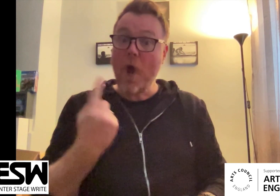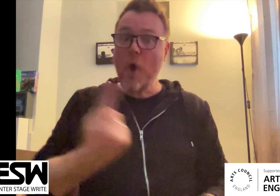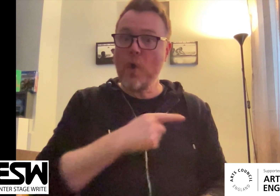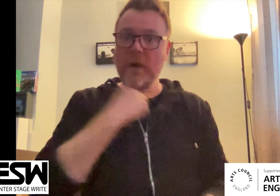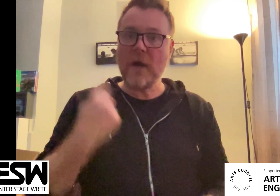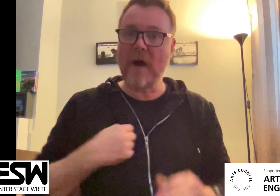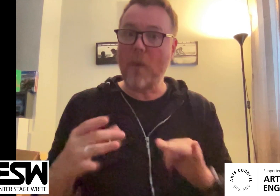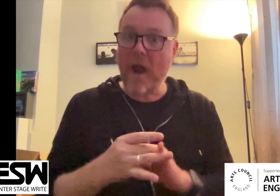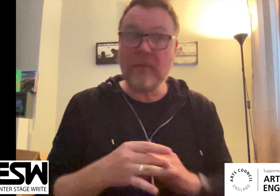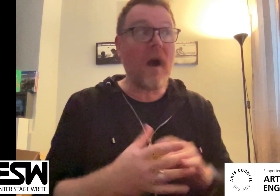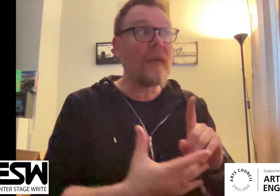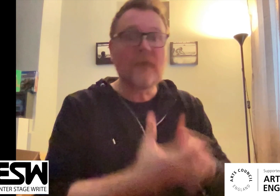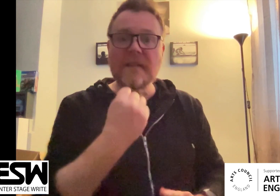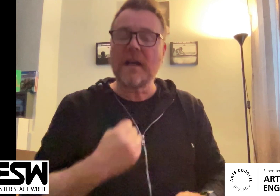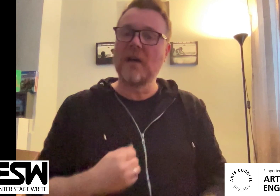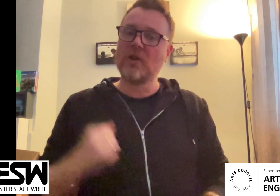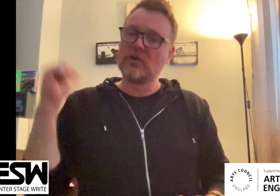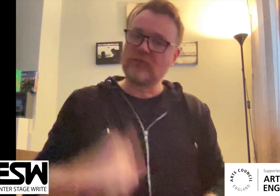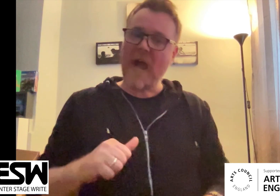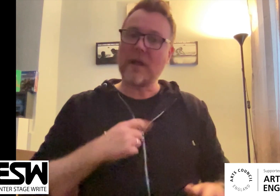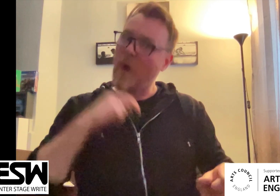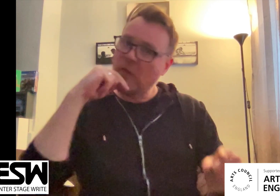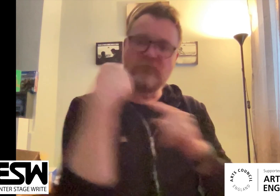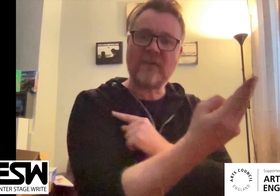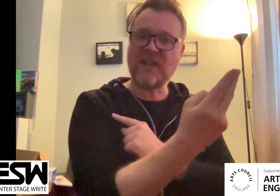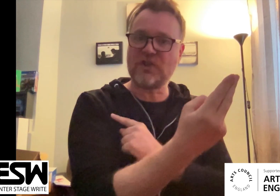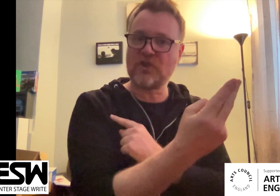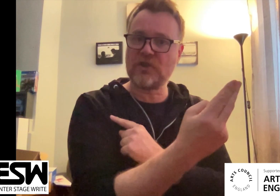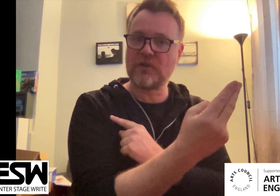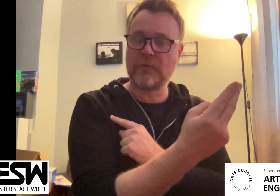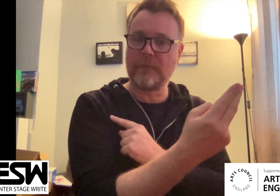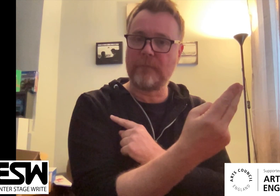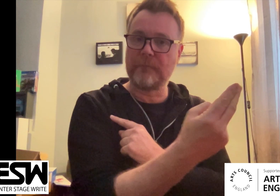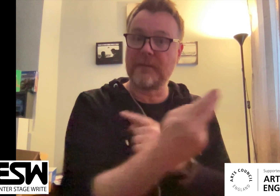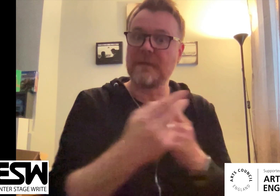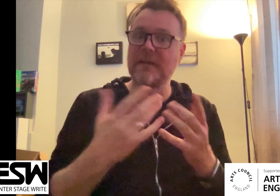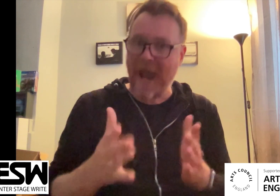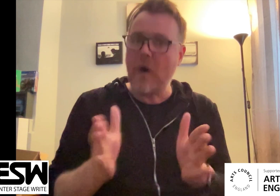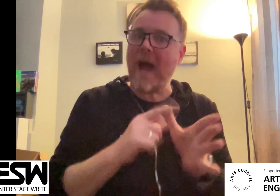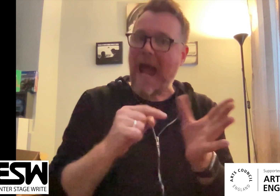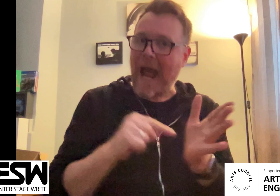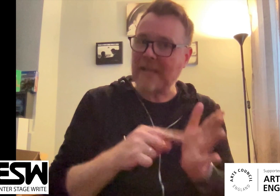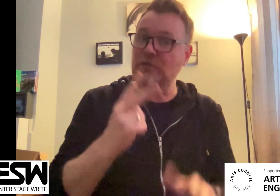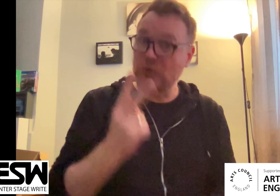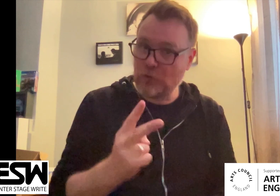The farmer wants to find out who killed his wife. He finds out who it is, and he thinks, right, I'm going to get my revenge. So now we're in Act